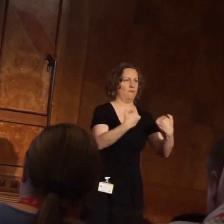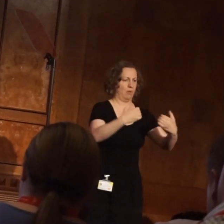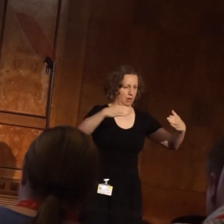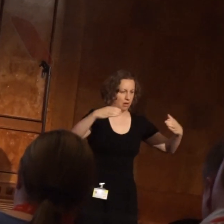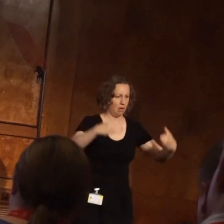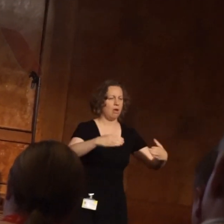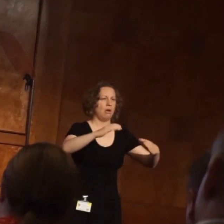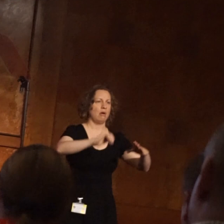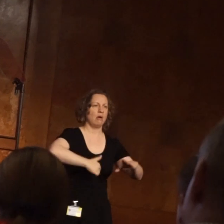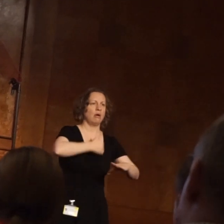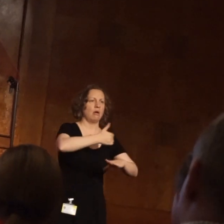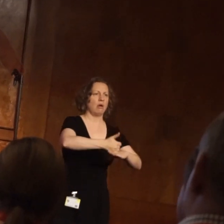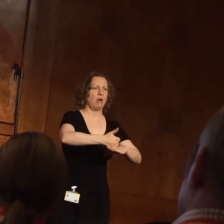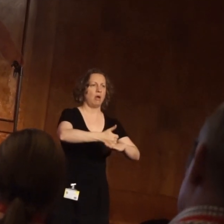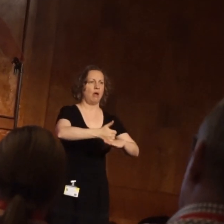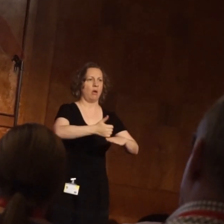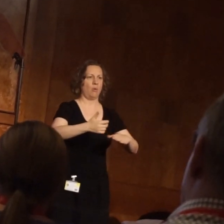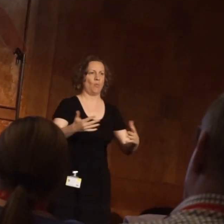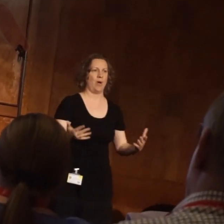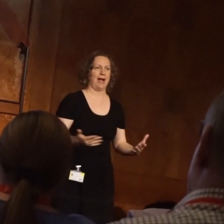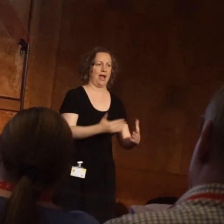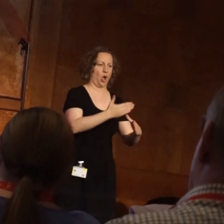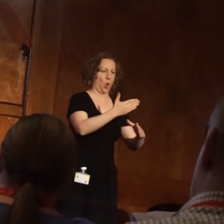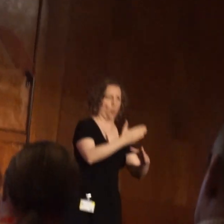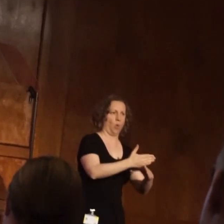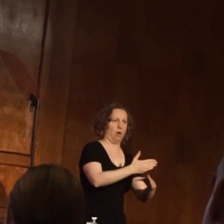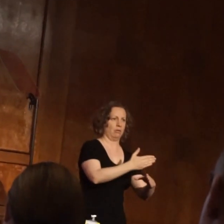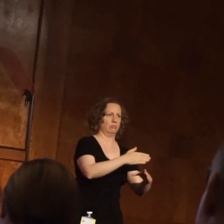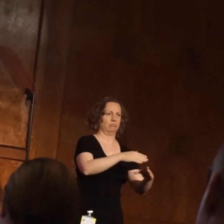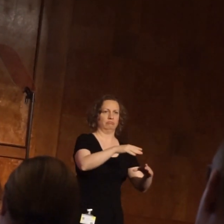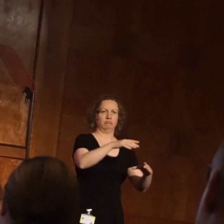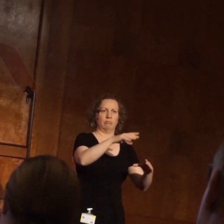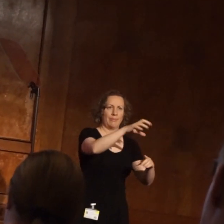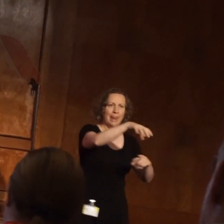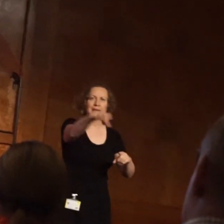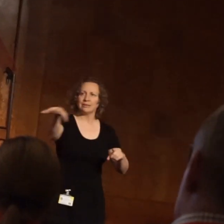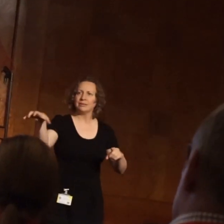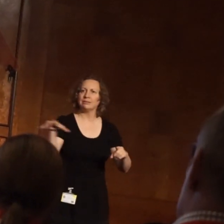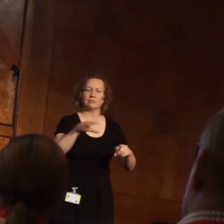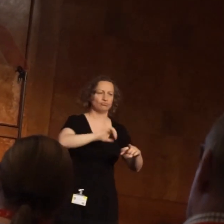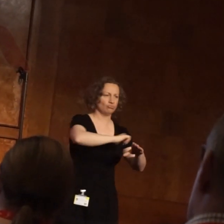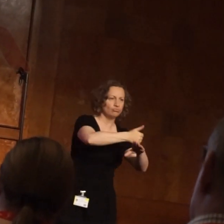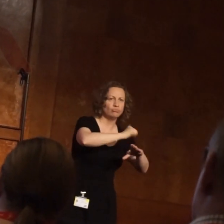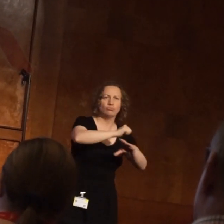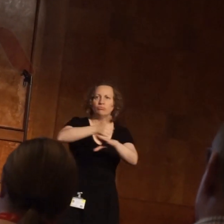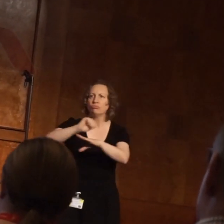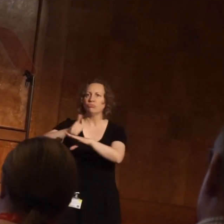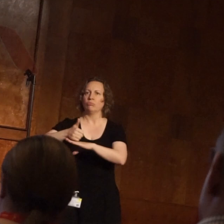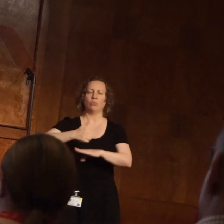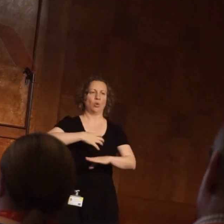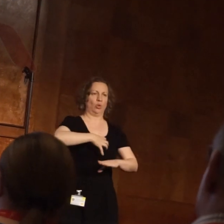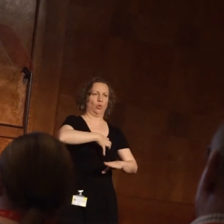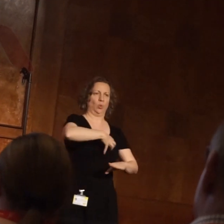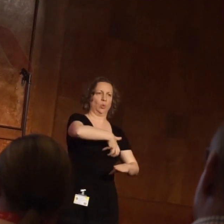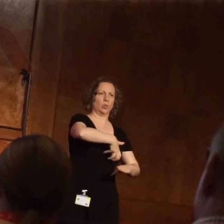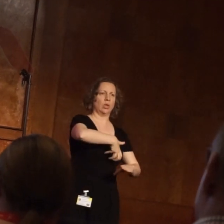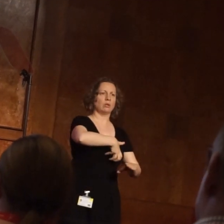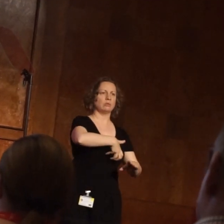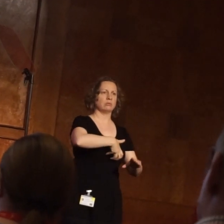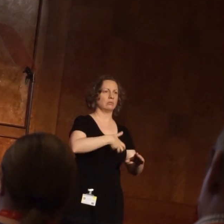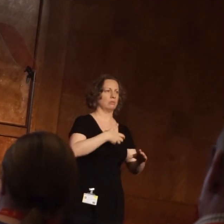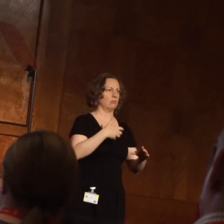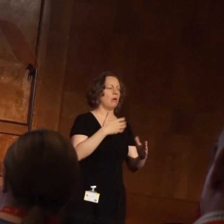workplace, standing up to abuses and imbalances of power. Trade unions, the representatives of people at work,